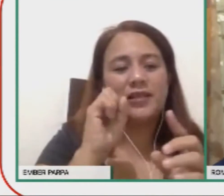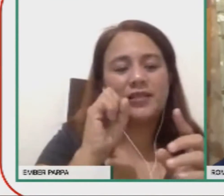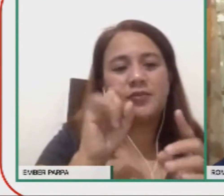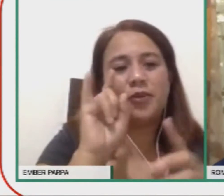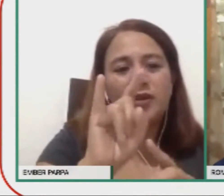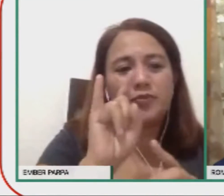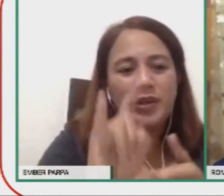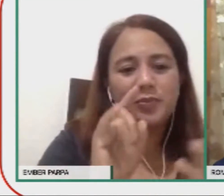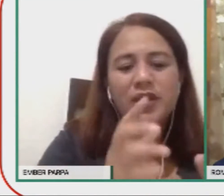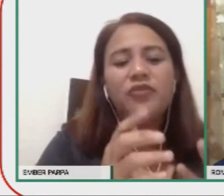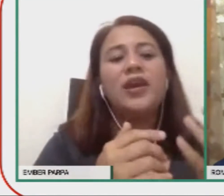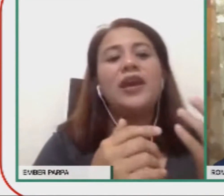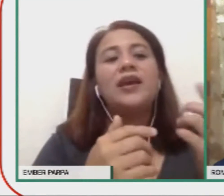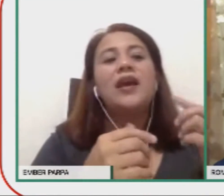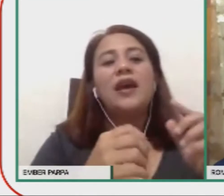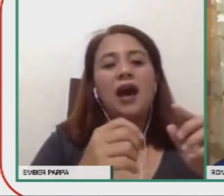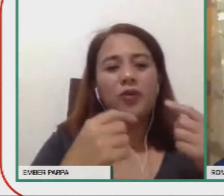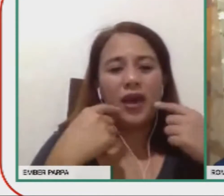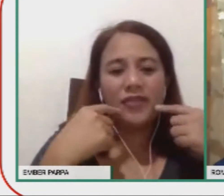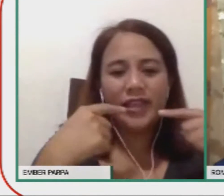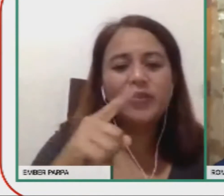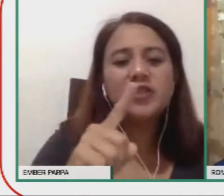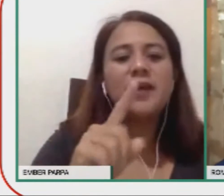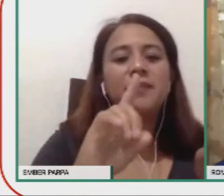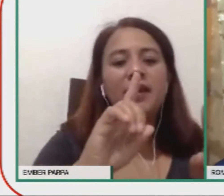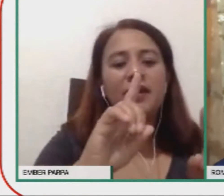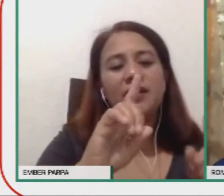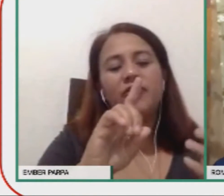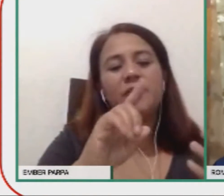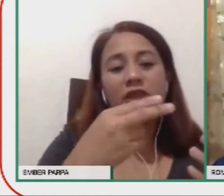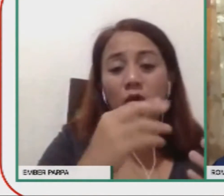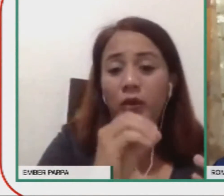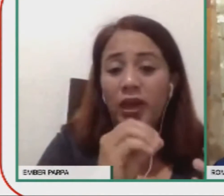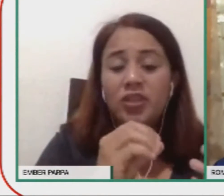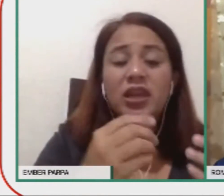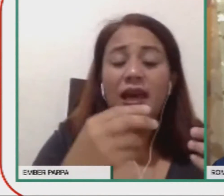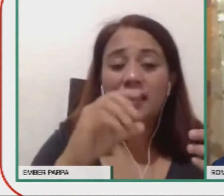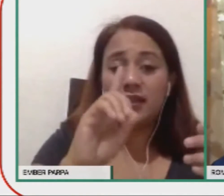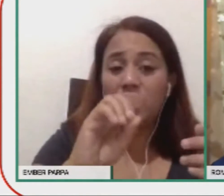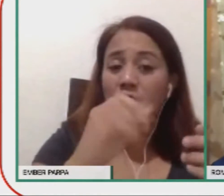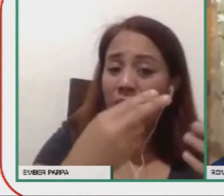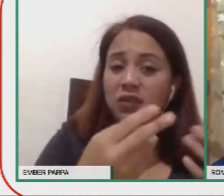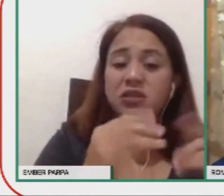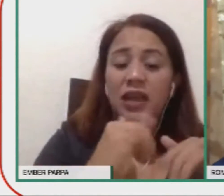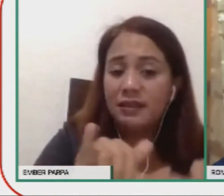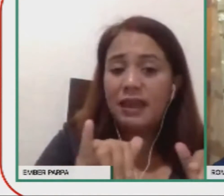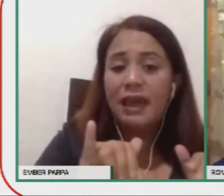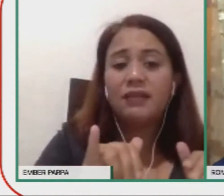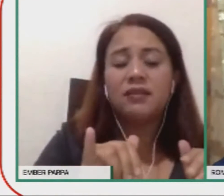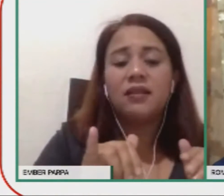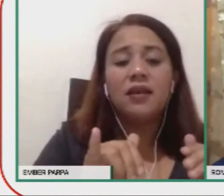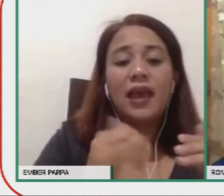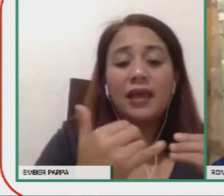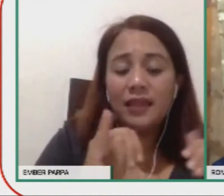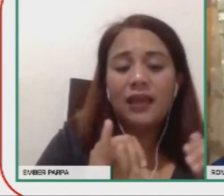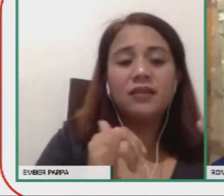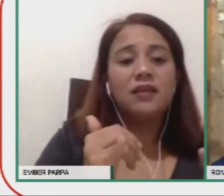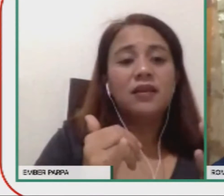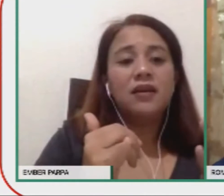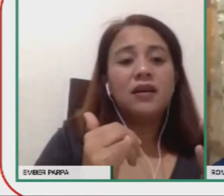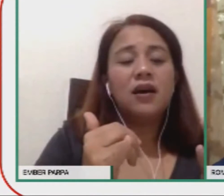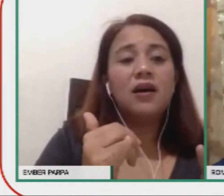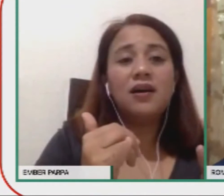press briefing, we have announcement given by the DOH, and yet